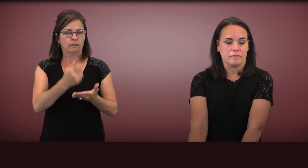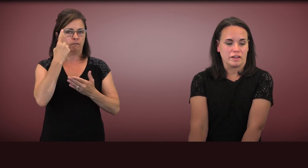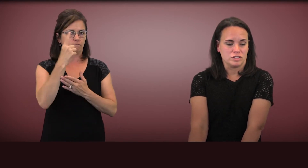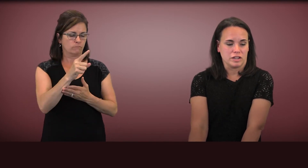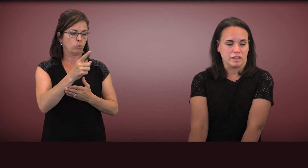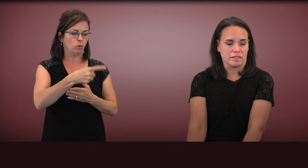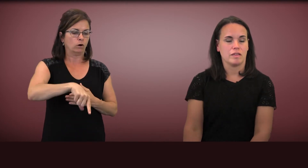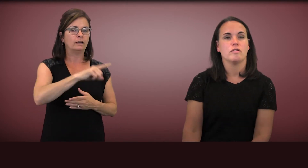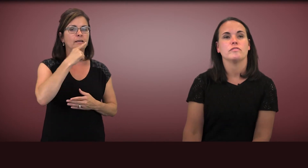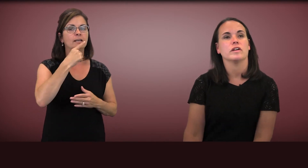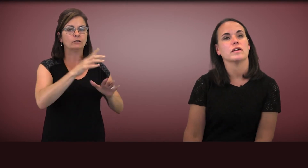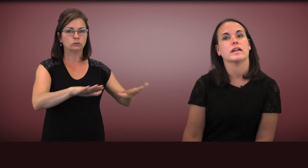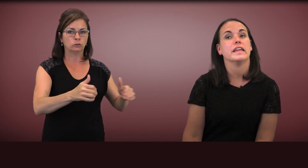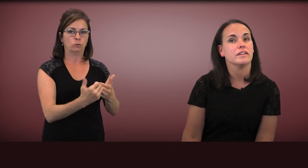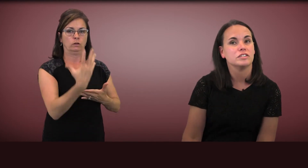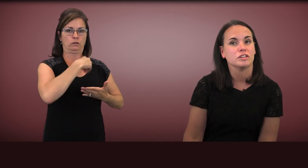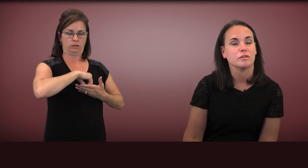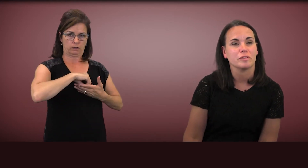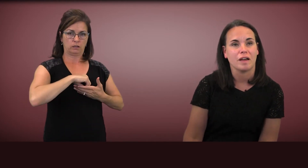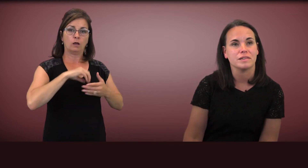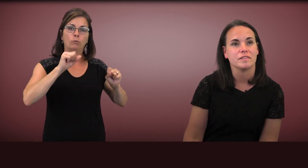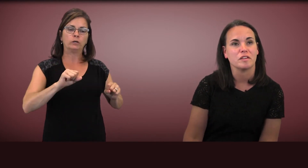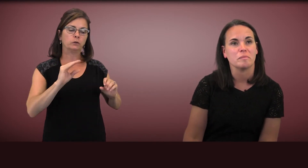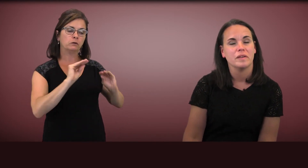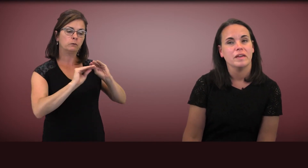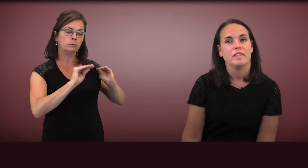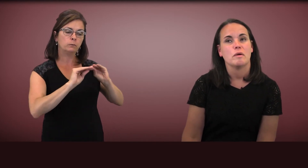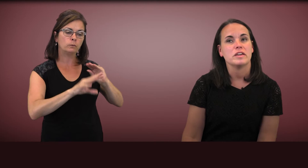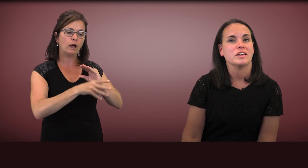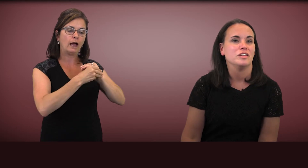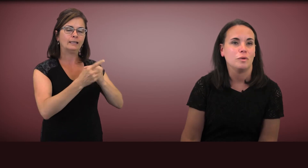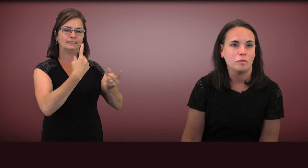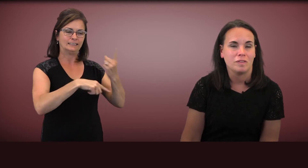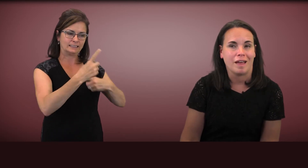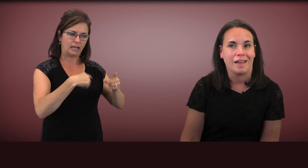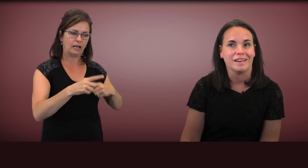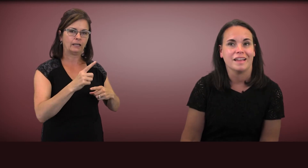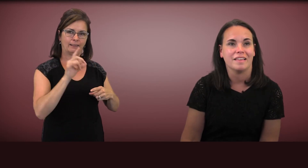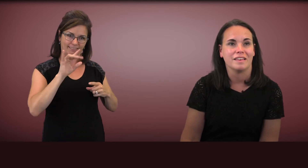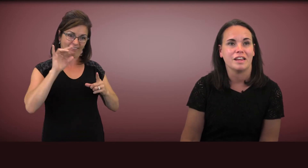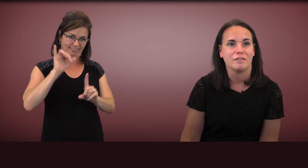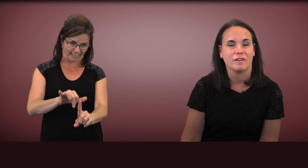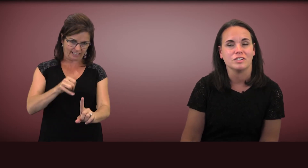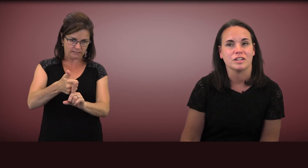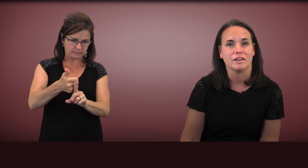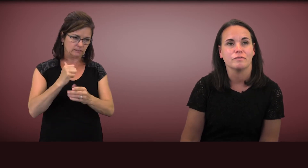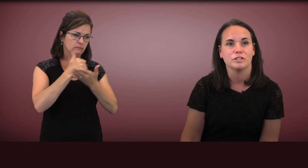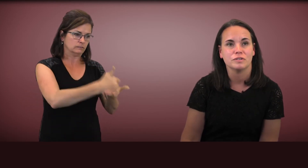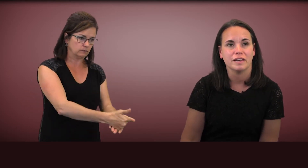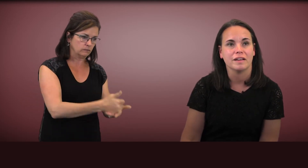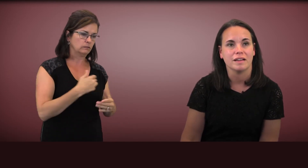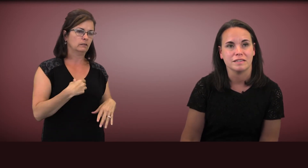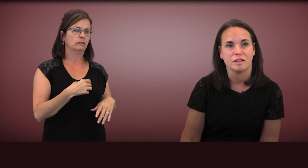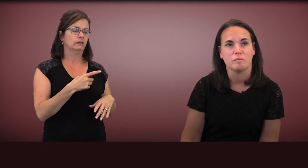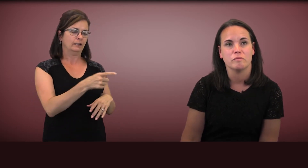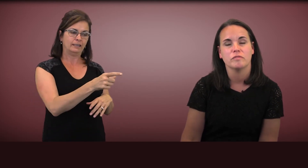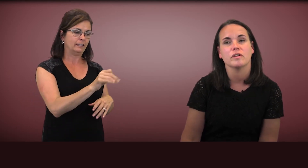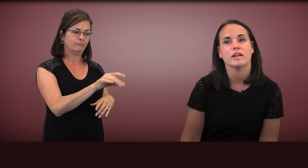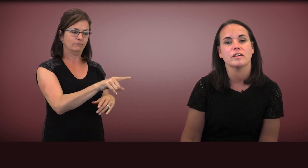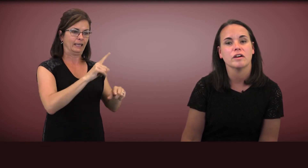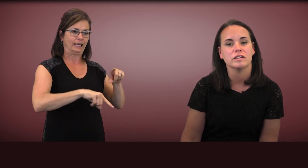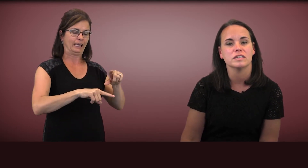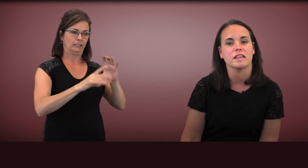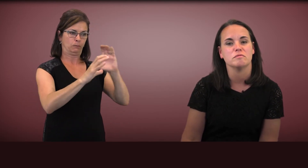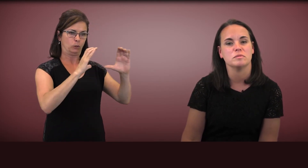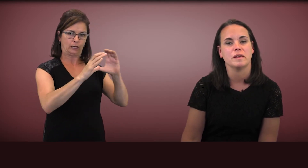some interventions for hearing children with autism that we could use sign as an intervention for treating autism,